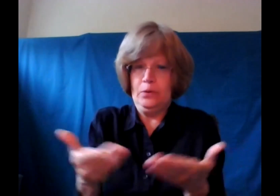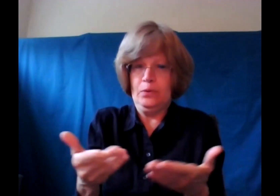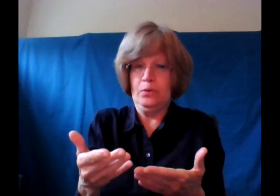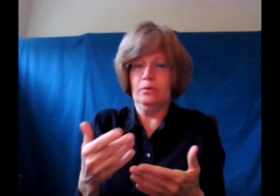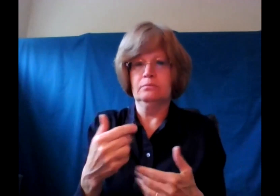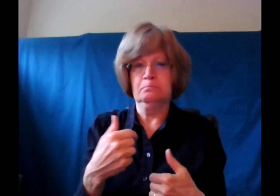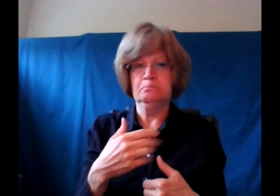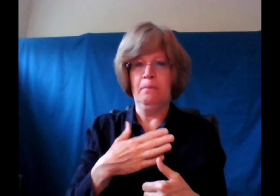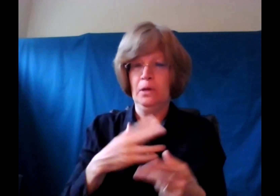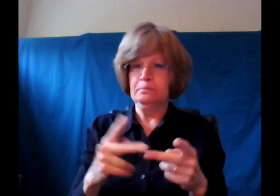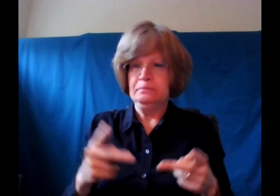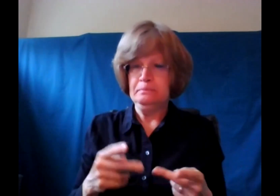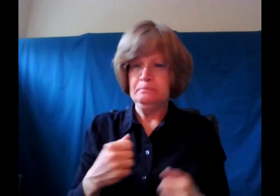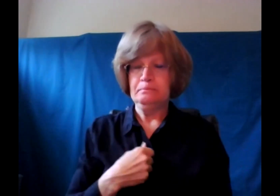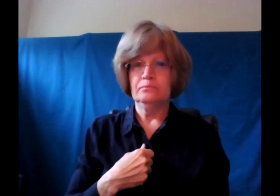place.